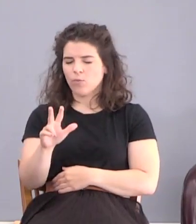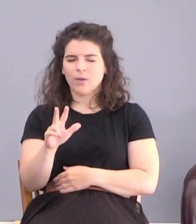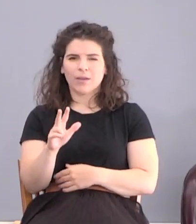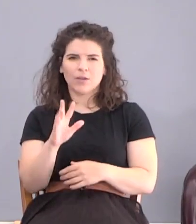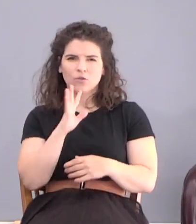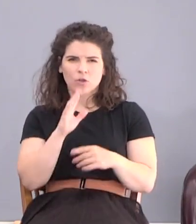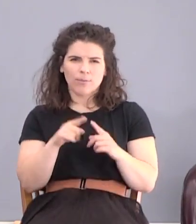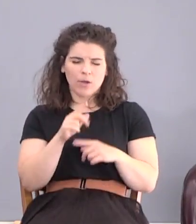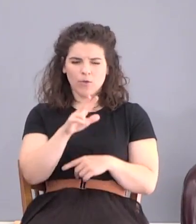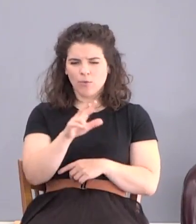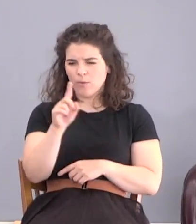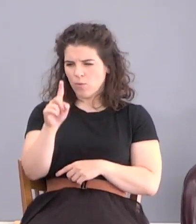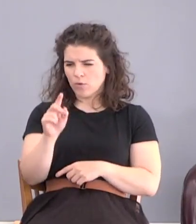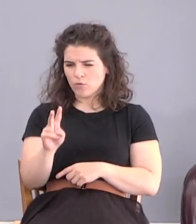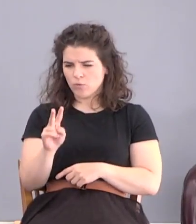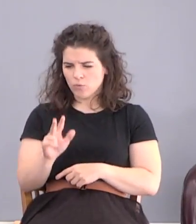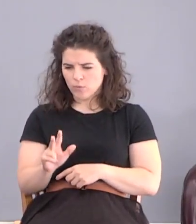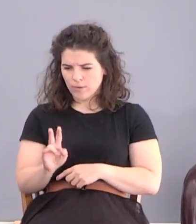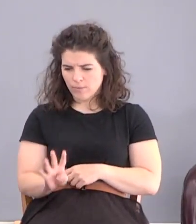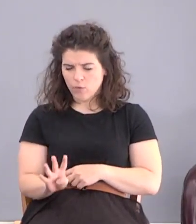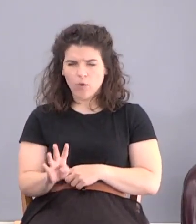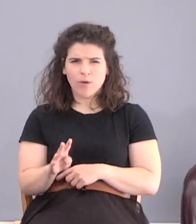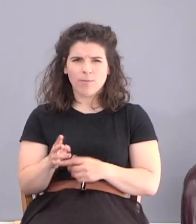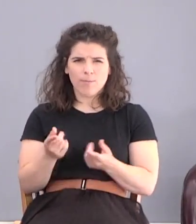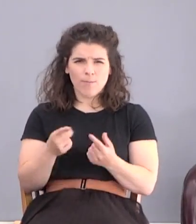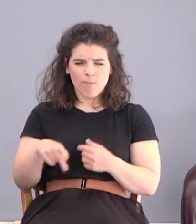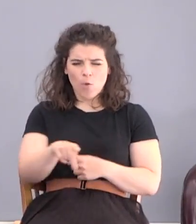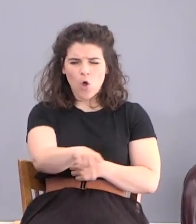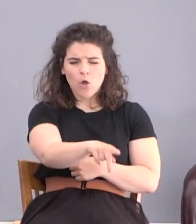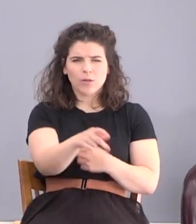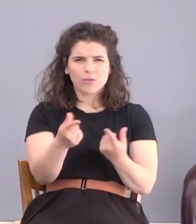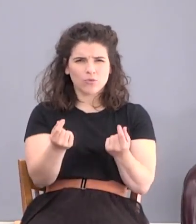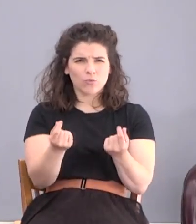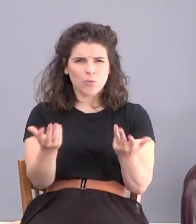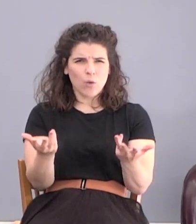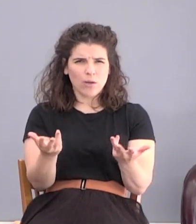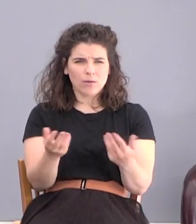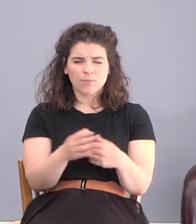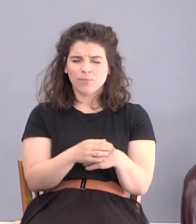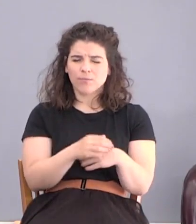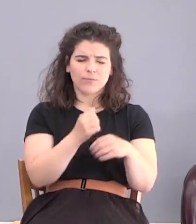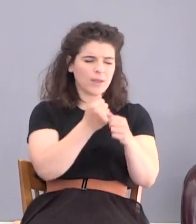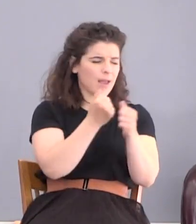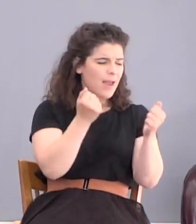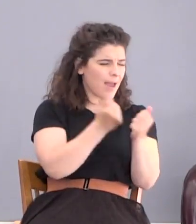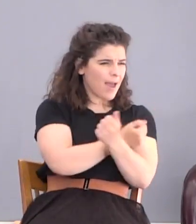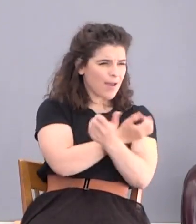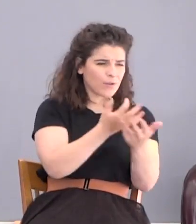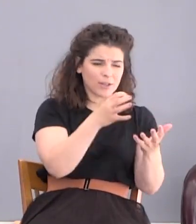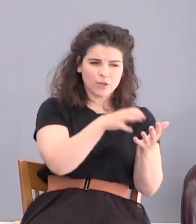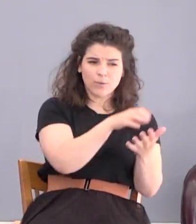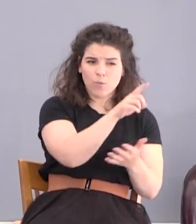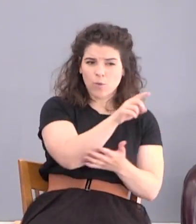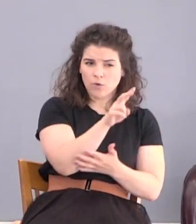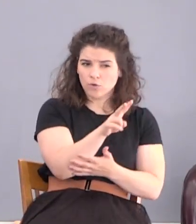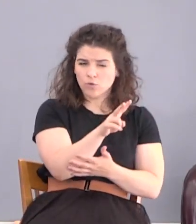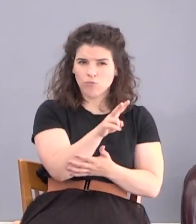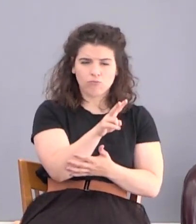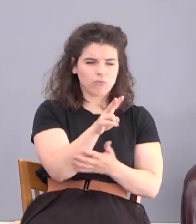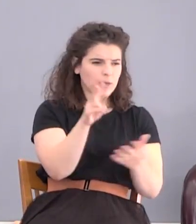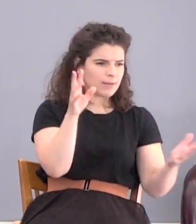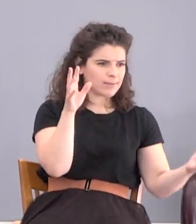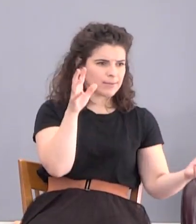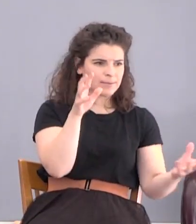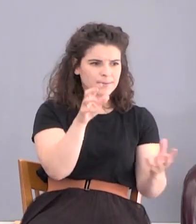here in the first four verses is what Paul's doing is he's taking everything he's taught in the first two chapters, and real quickly, in just four